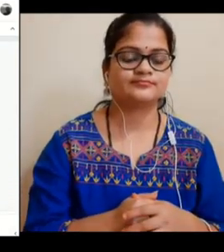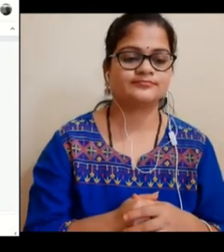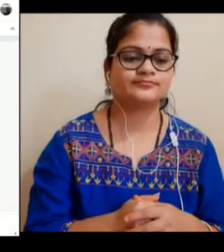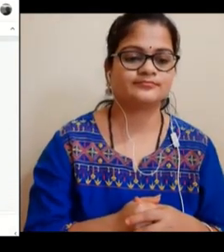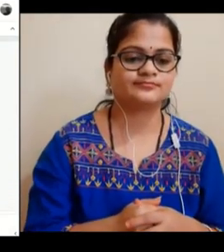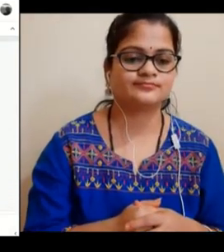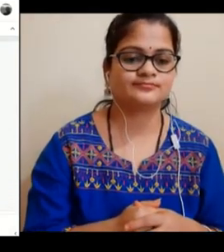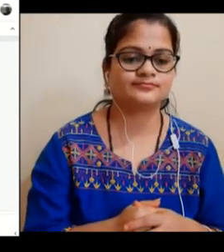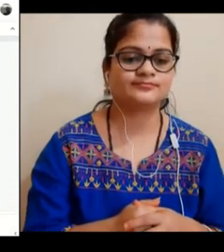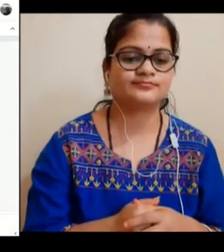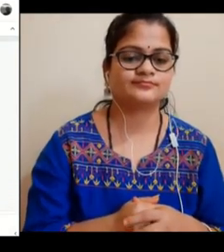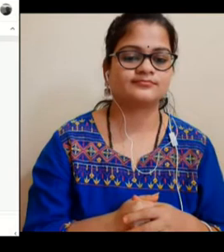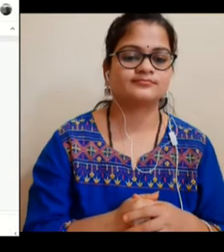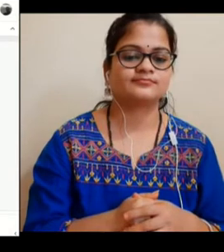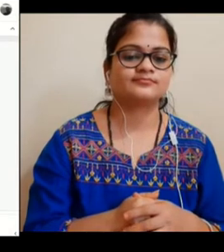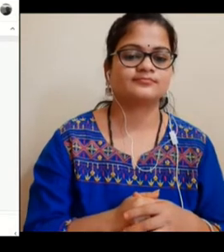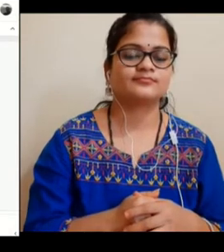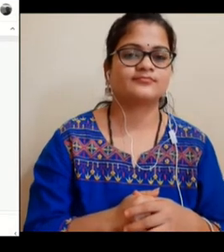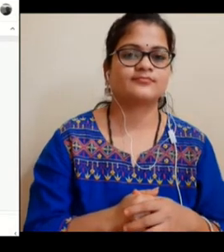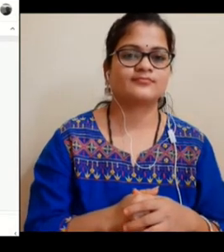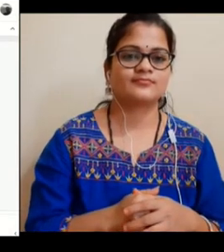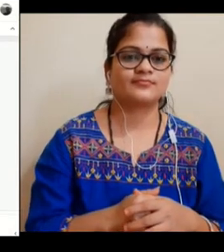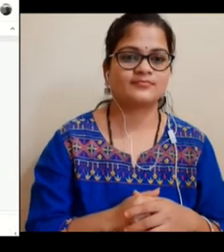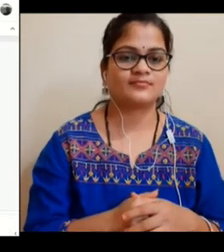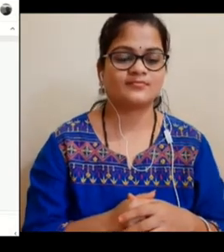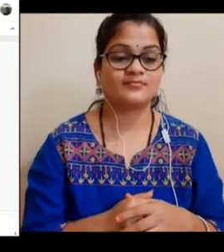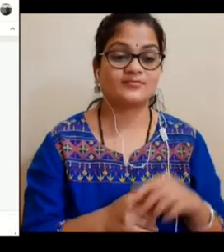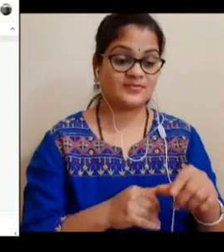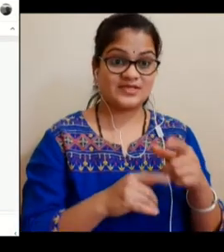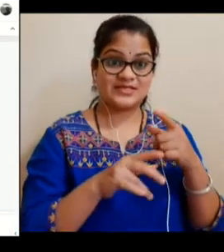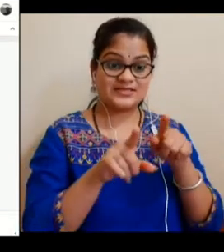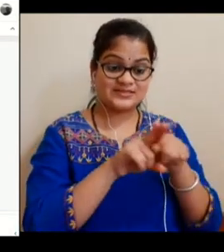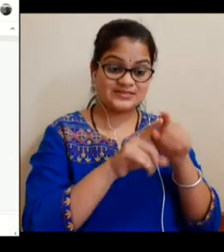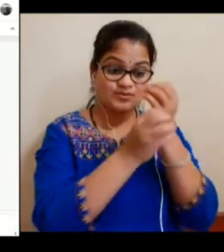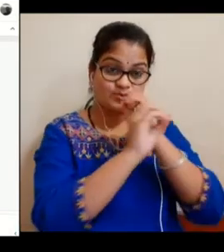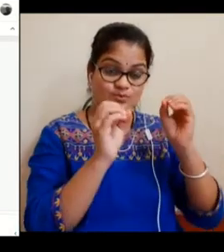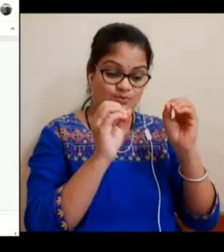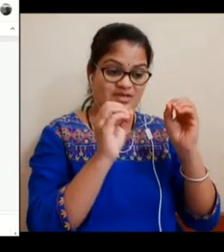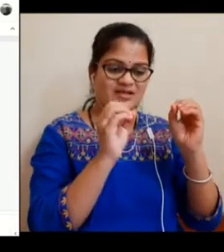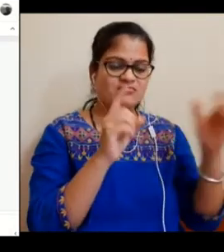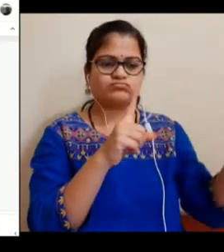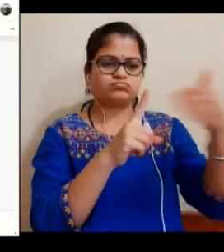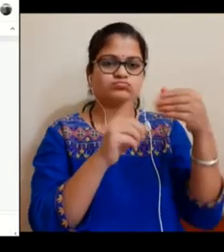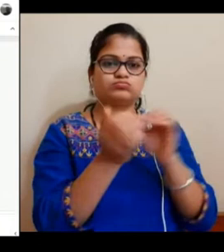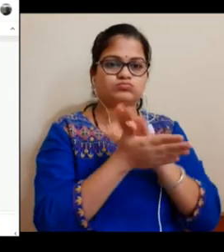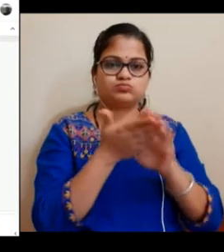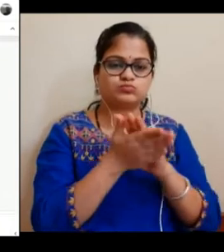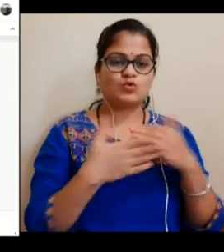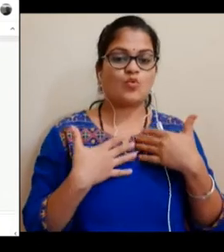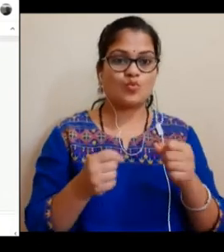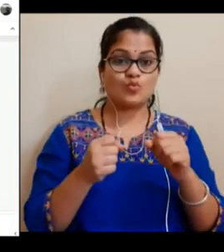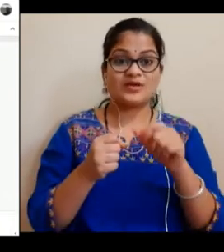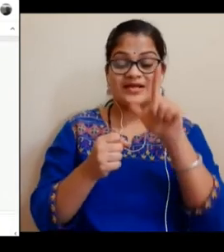And actually, I would like someone, even without the Google Slides app, I am going to